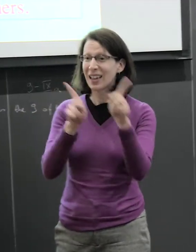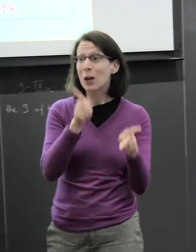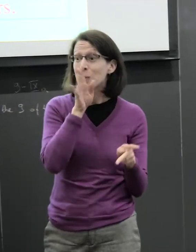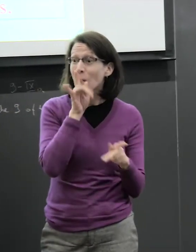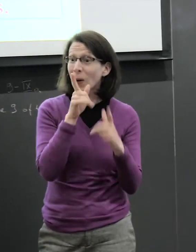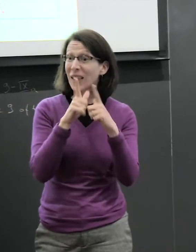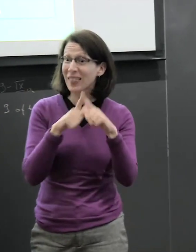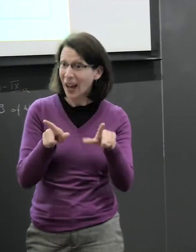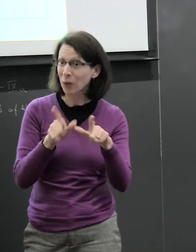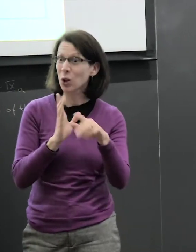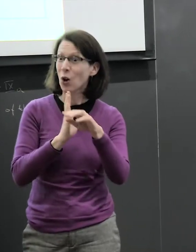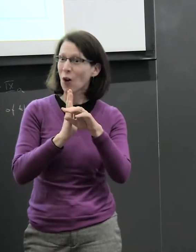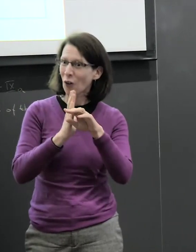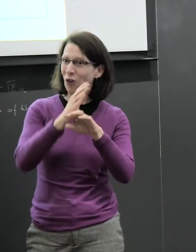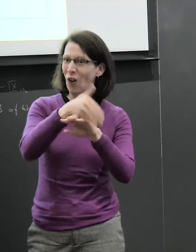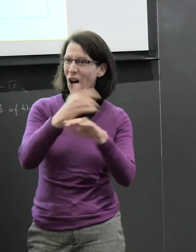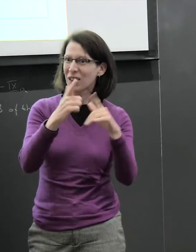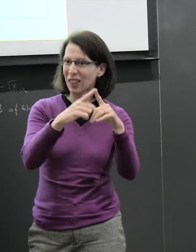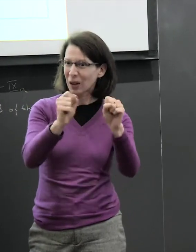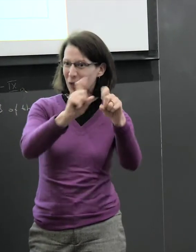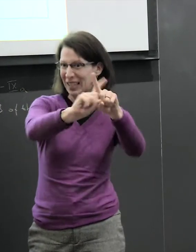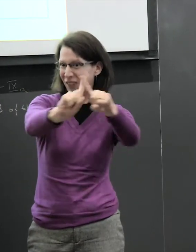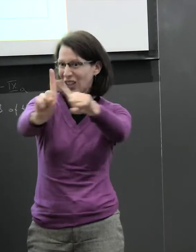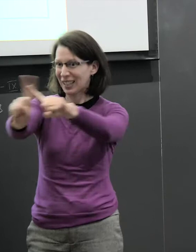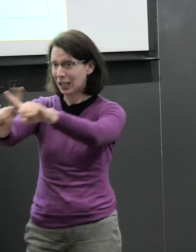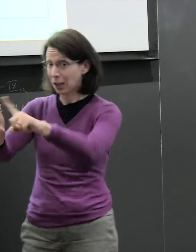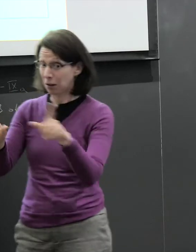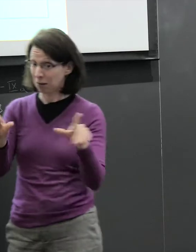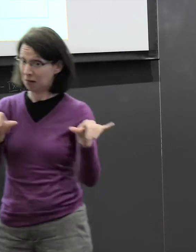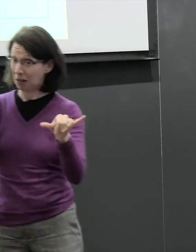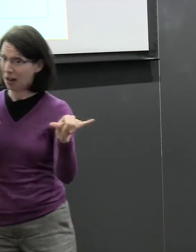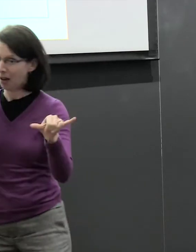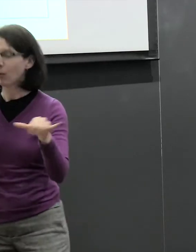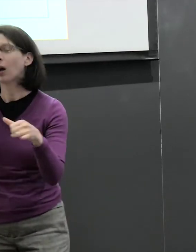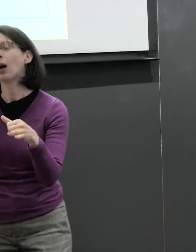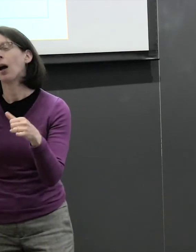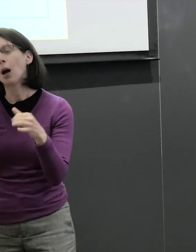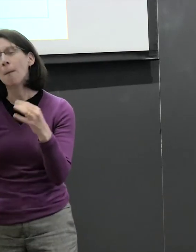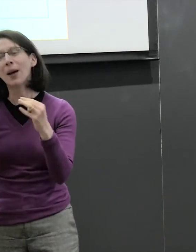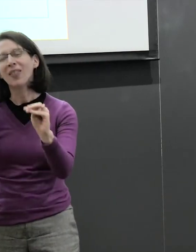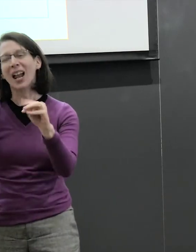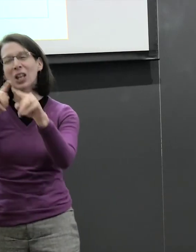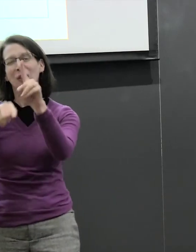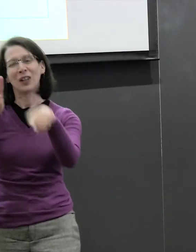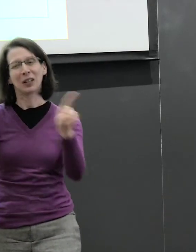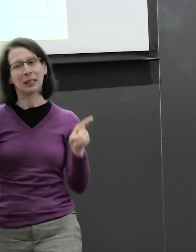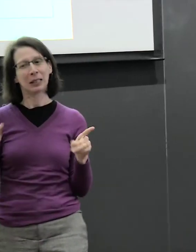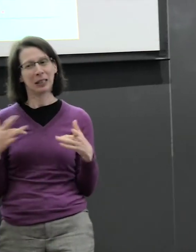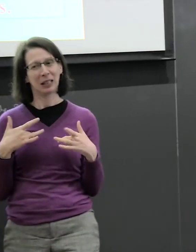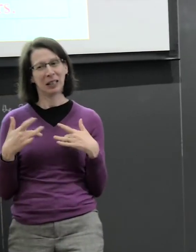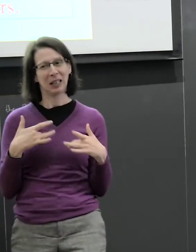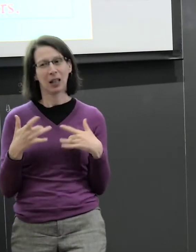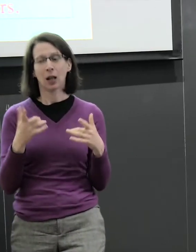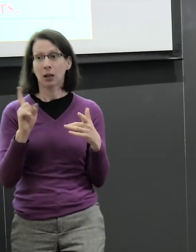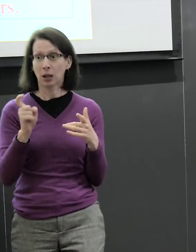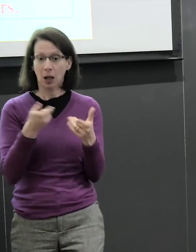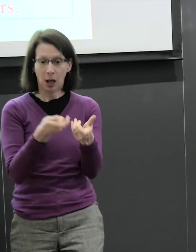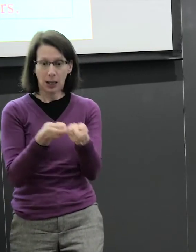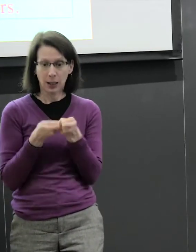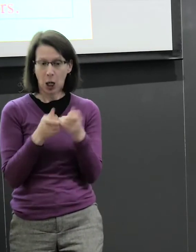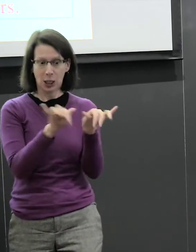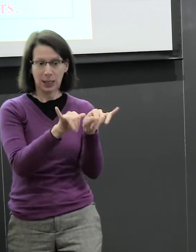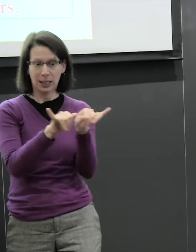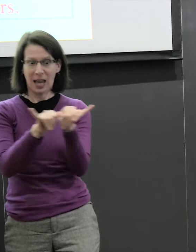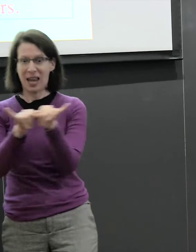spoken languages. But we want to be sure that when we apply the same elicitation methodologies, we'll get the